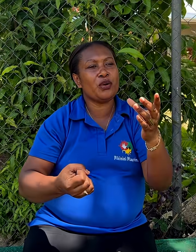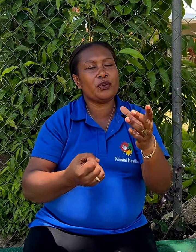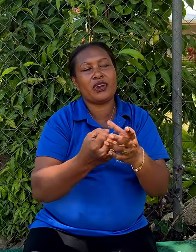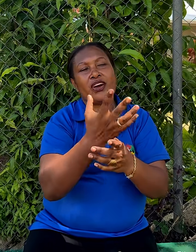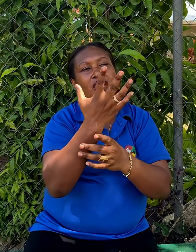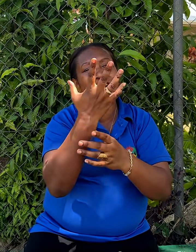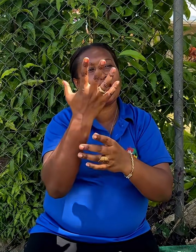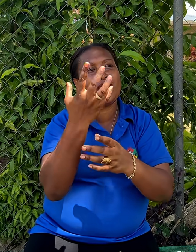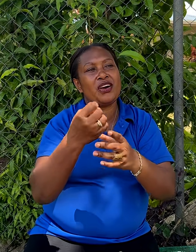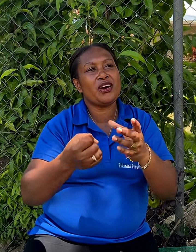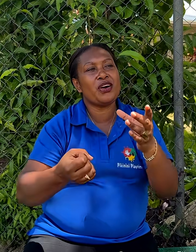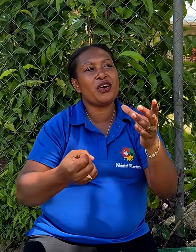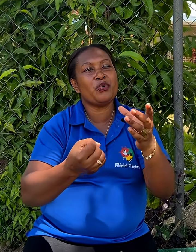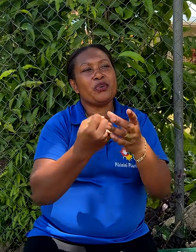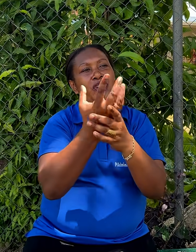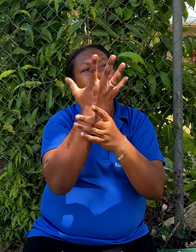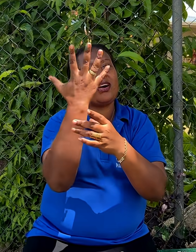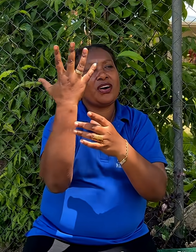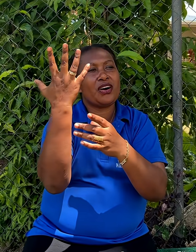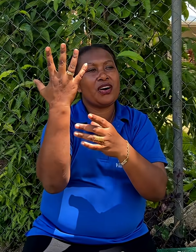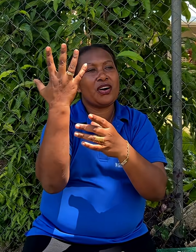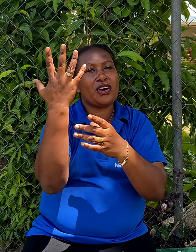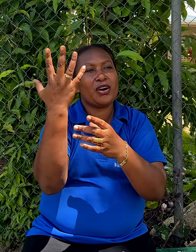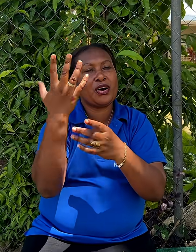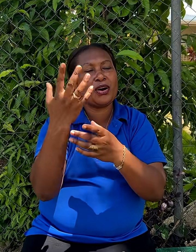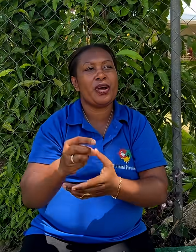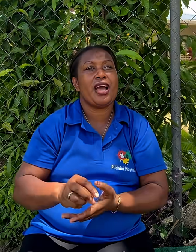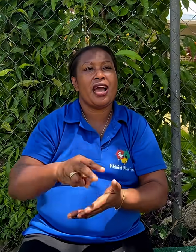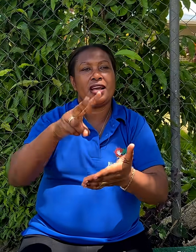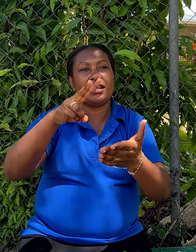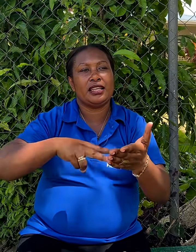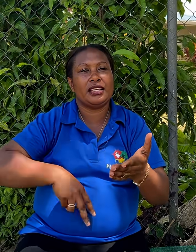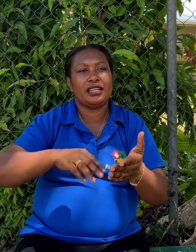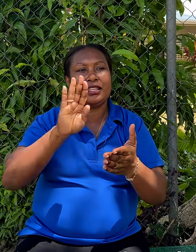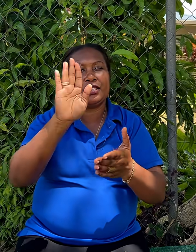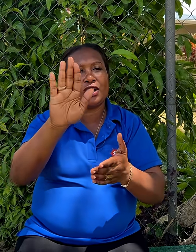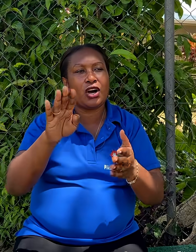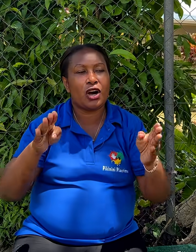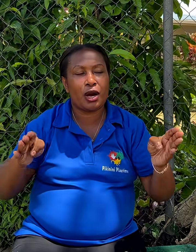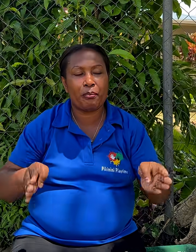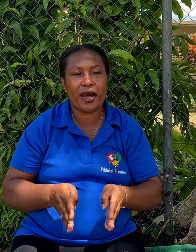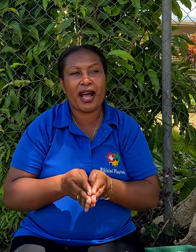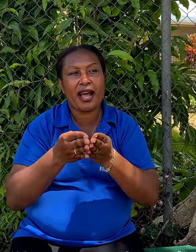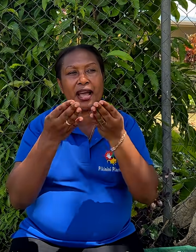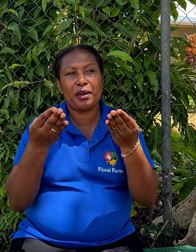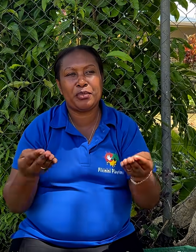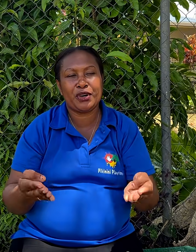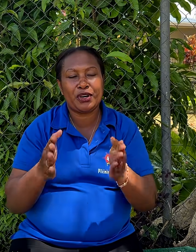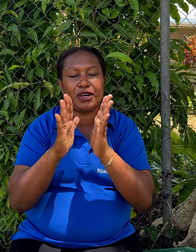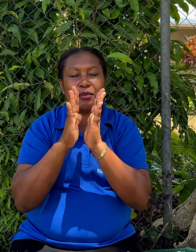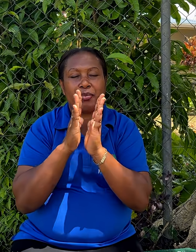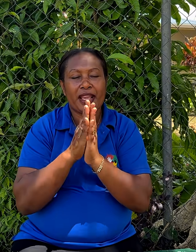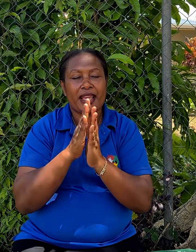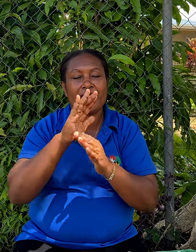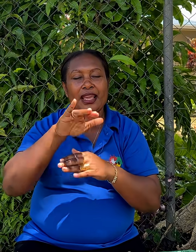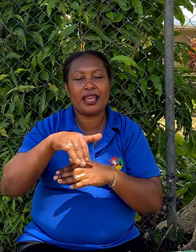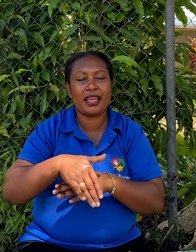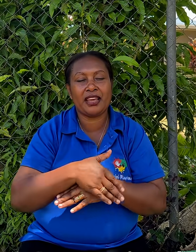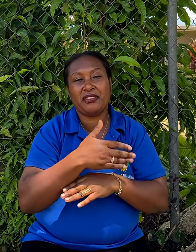grow, grow, grow. Read your Bible, pray